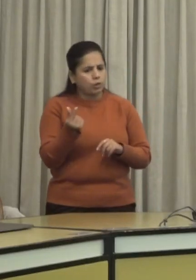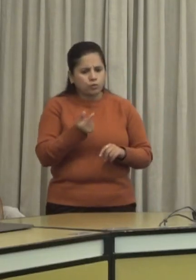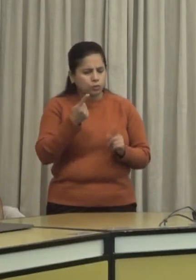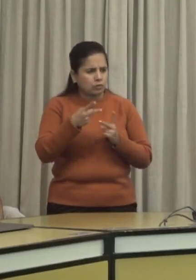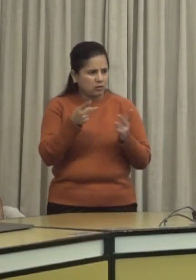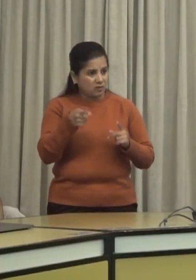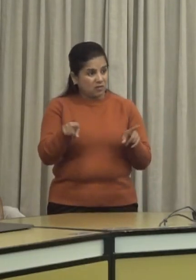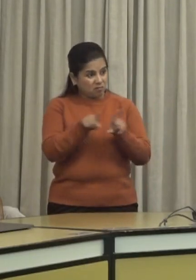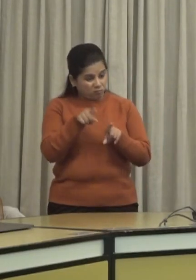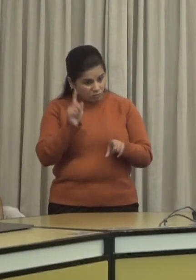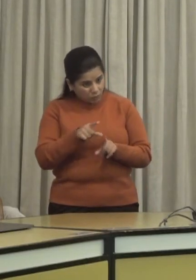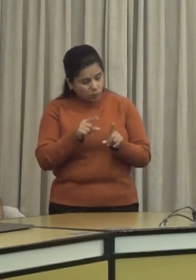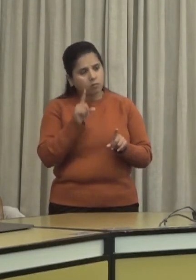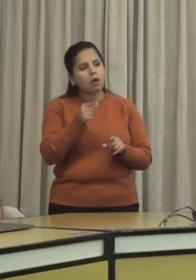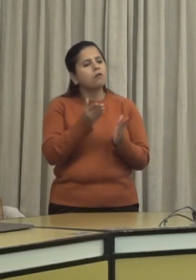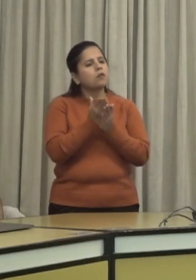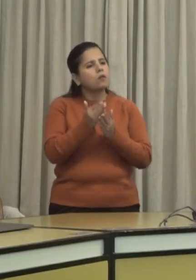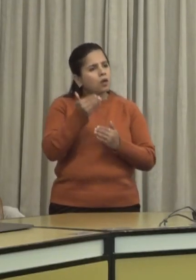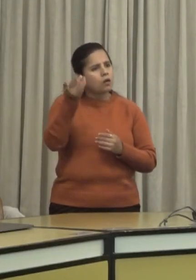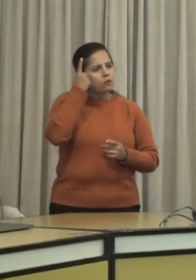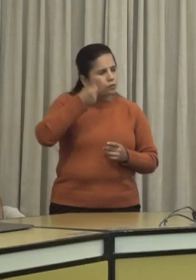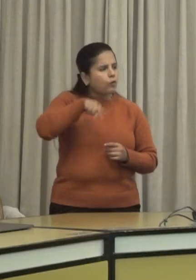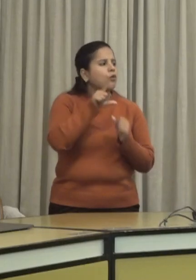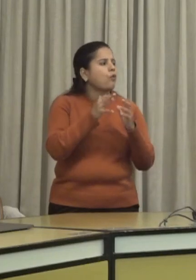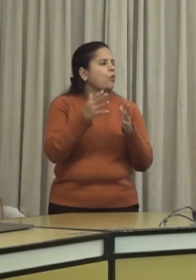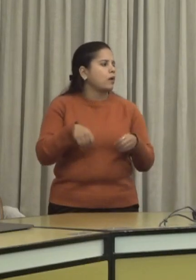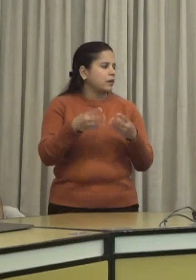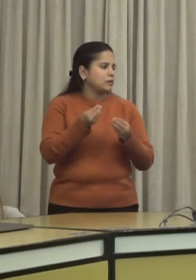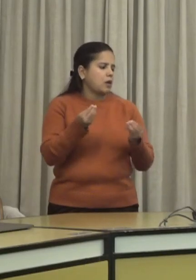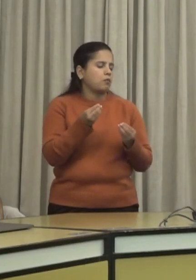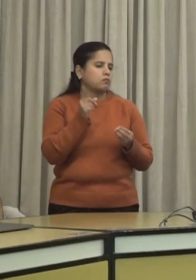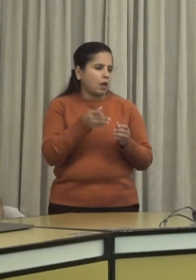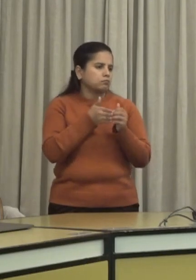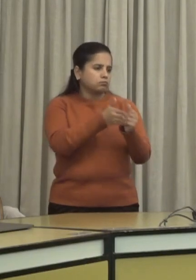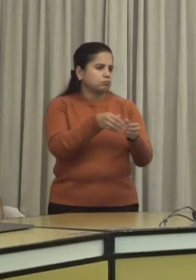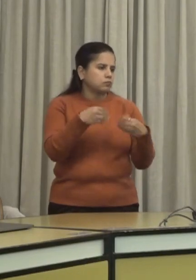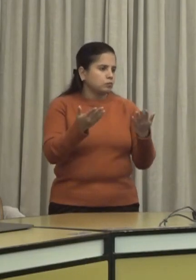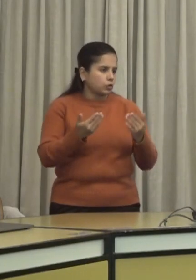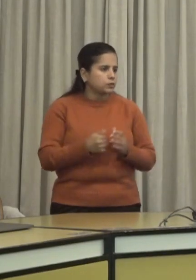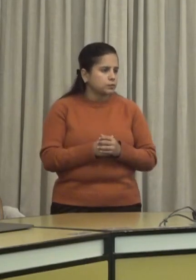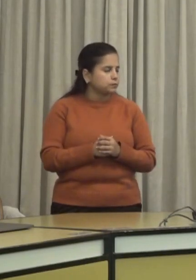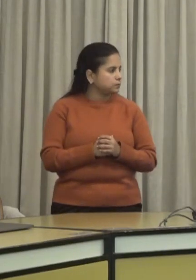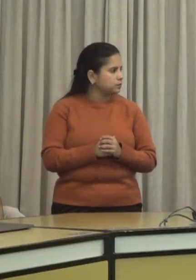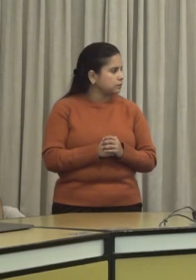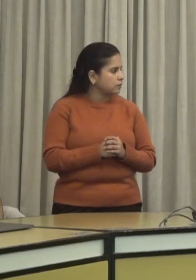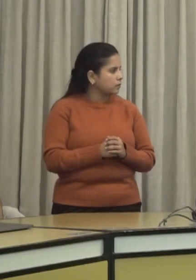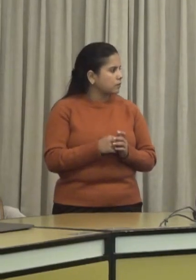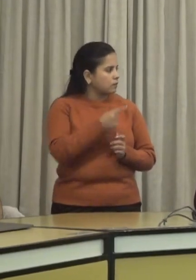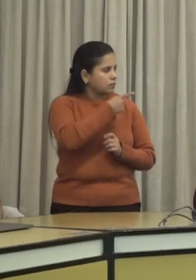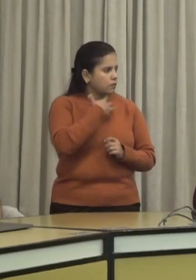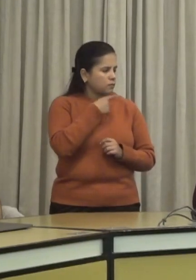make something like this binding, but it is a way in which the law can provide some direction. Yes,